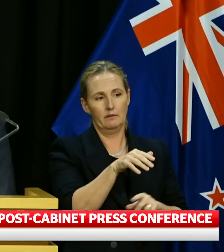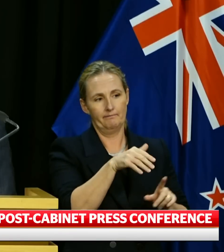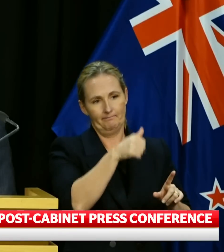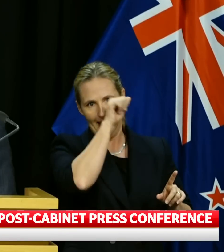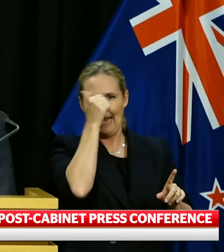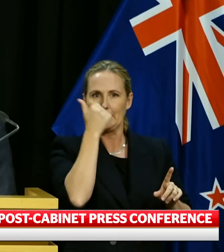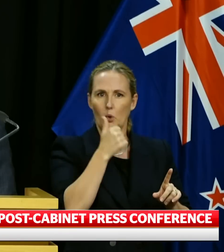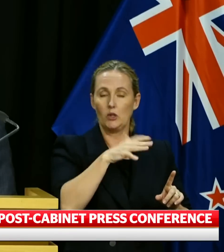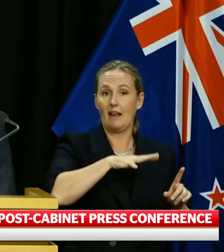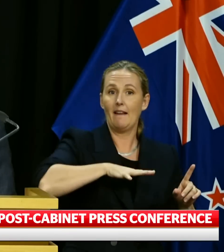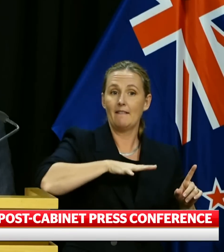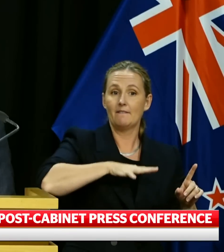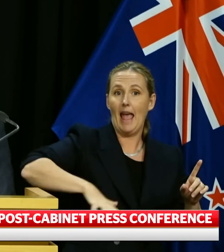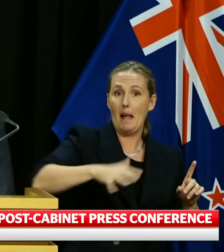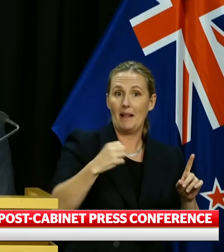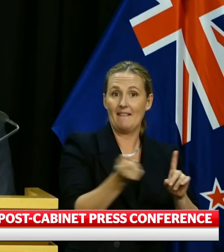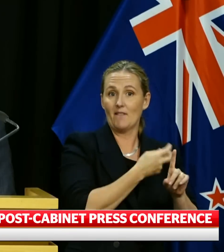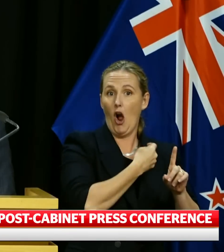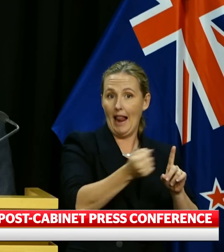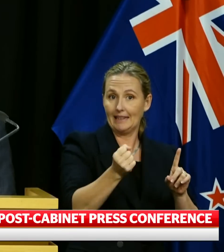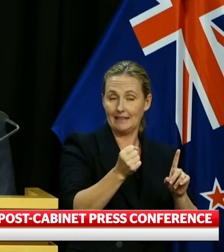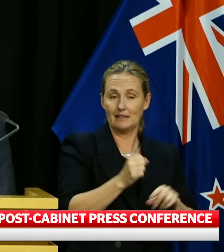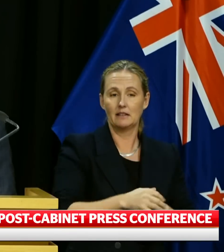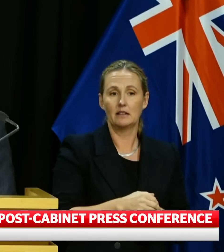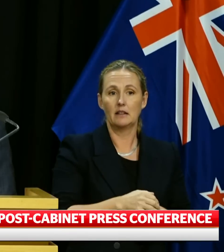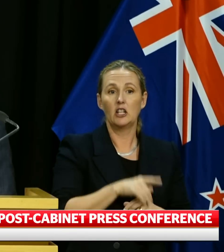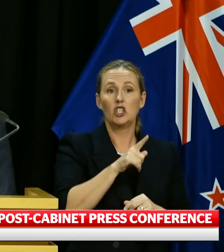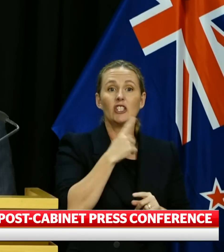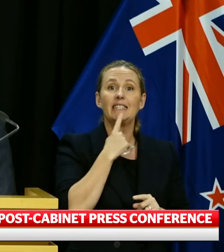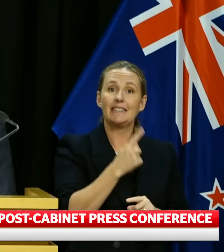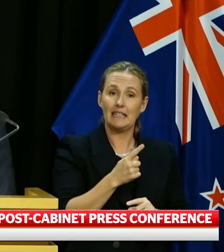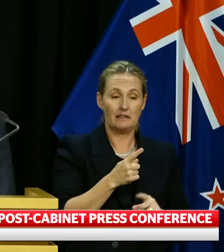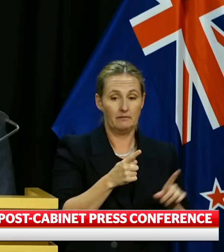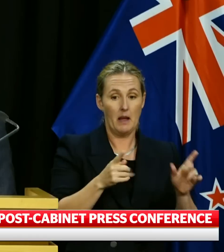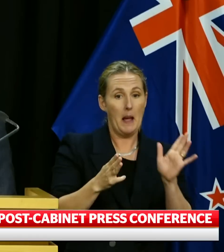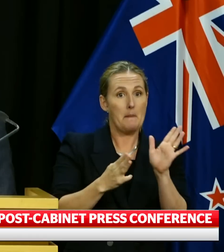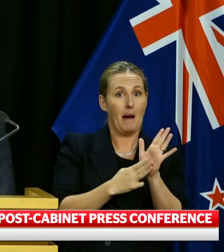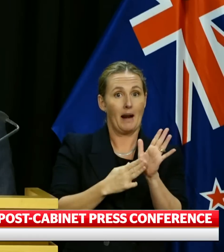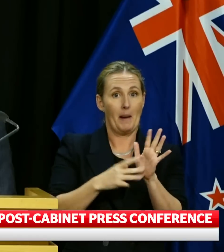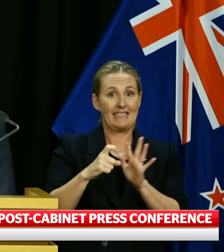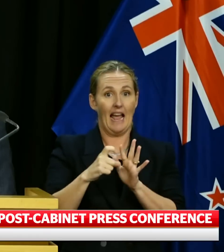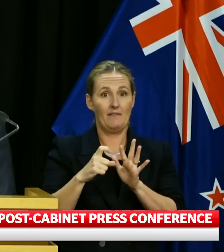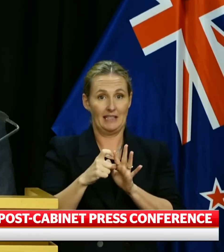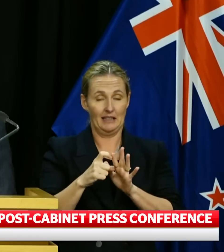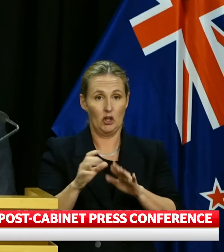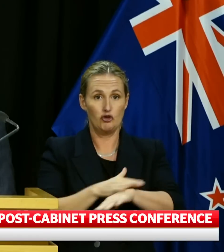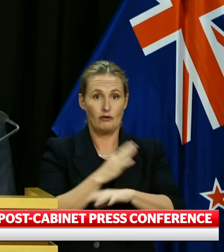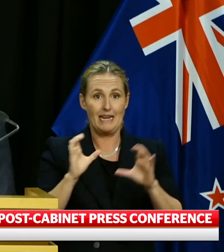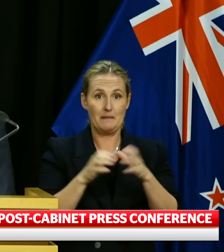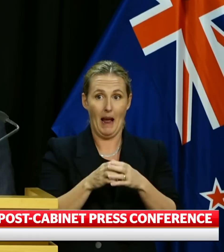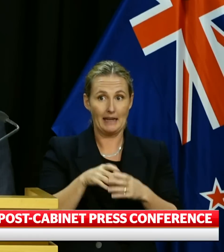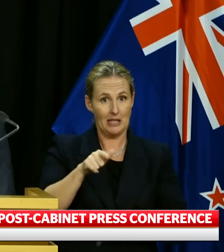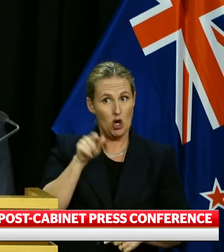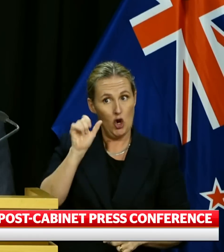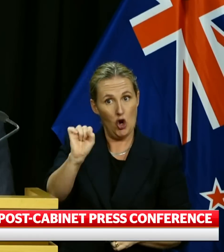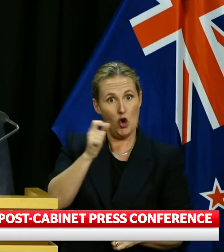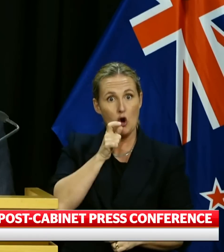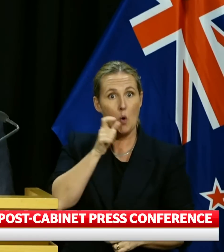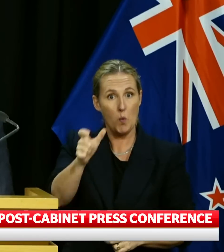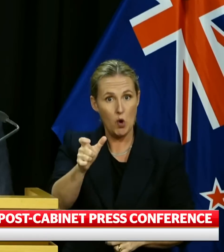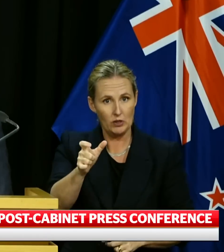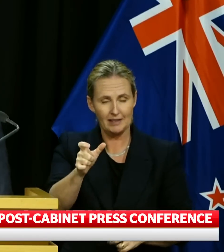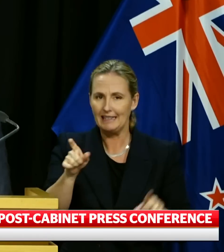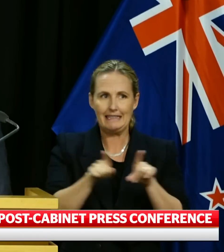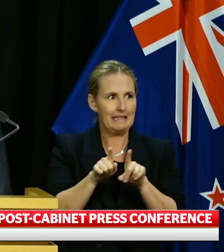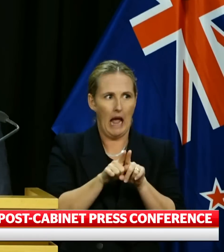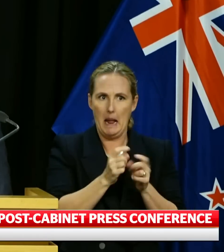She said aloud what everybody in the family violence field has been saying for a long, long time. Why did you make Marama Davidson walk back the comments